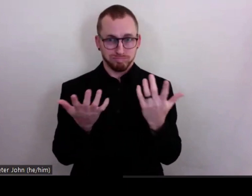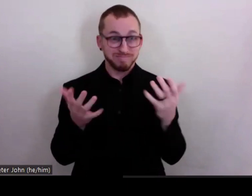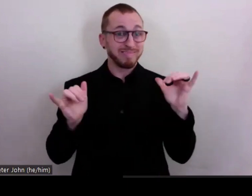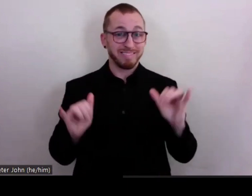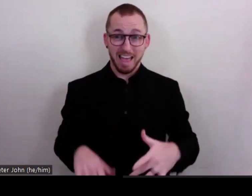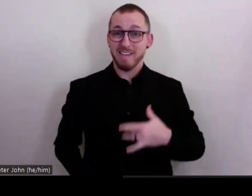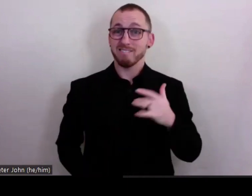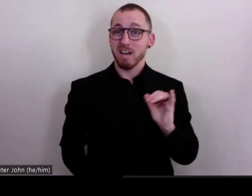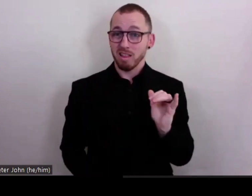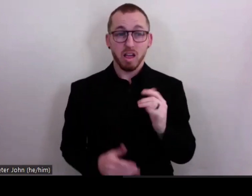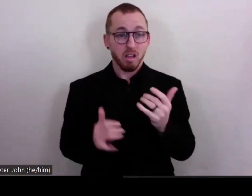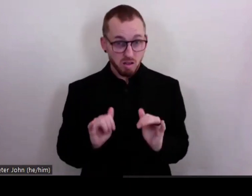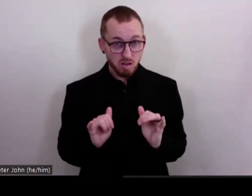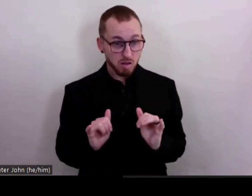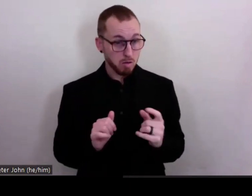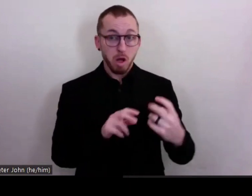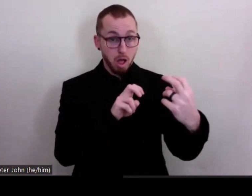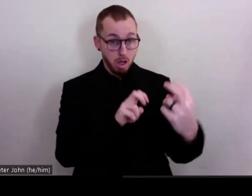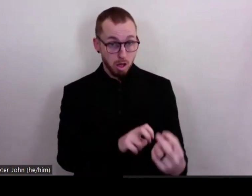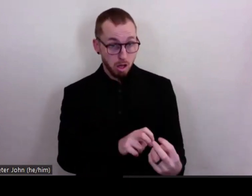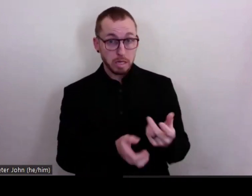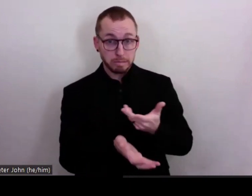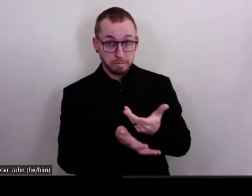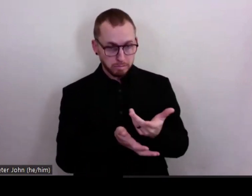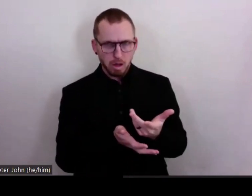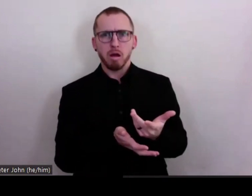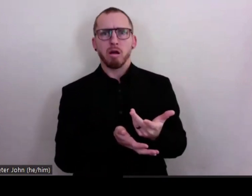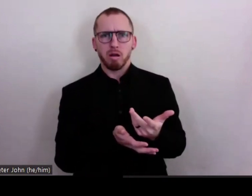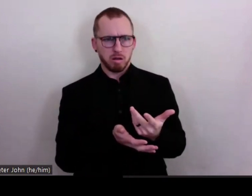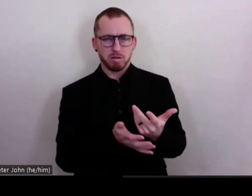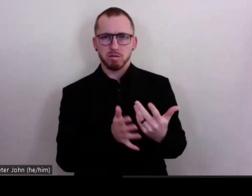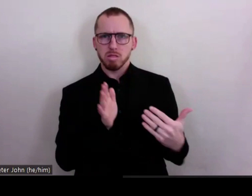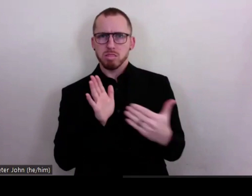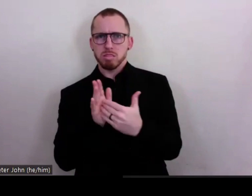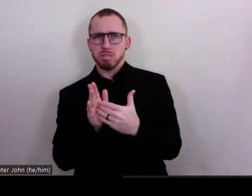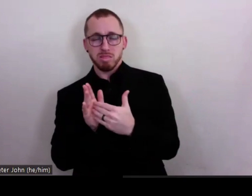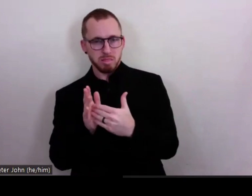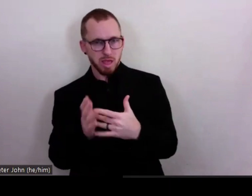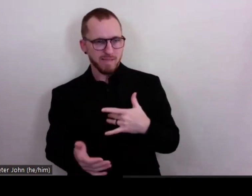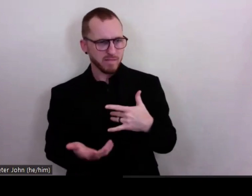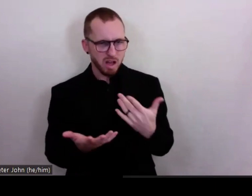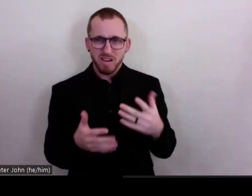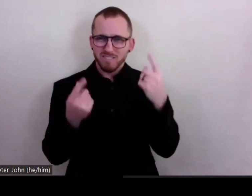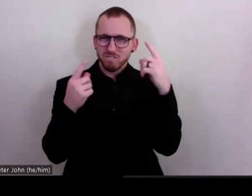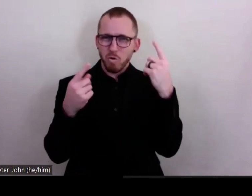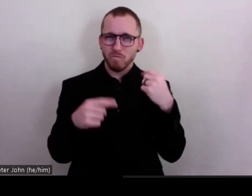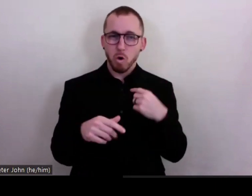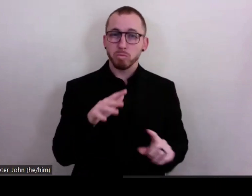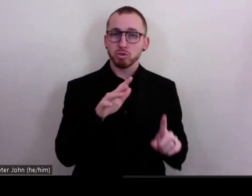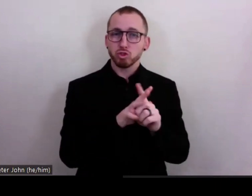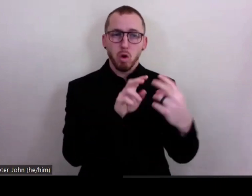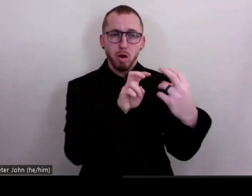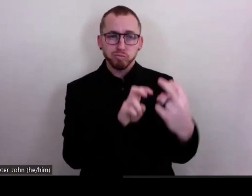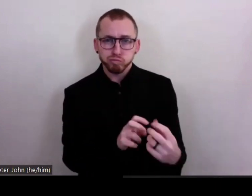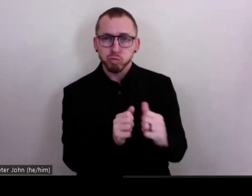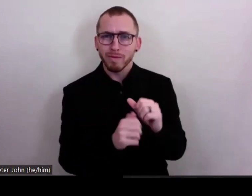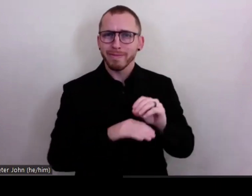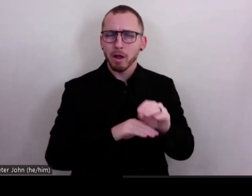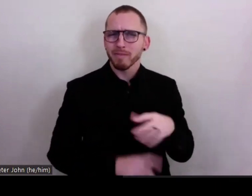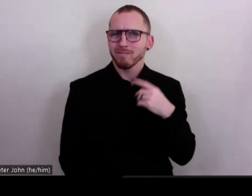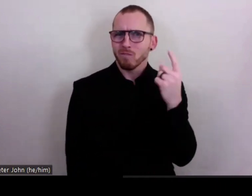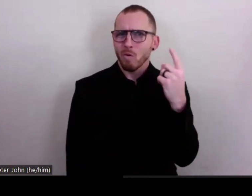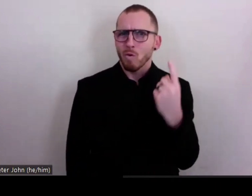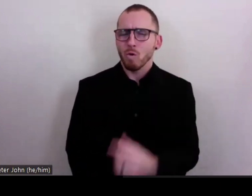was being like a-okay, like, see, this is why we shouldn't show up in these spaces. And it took me a long time to be able